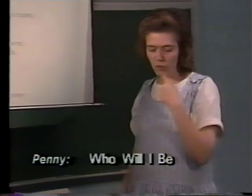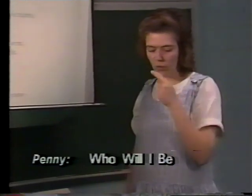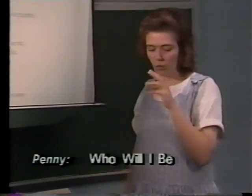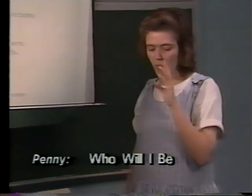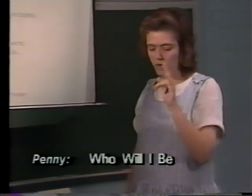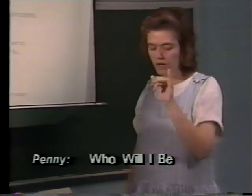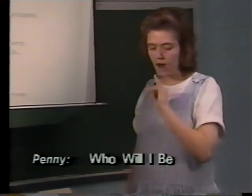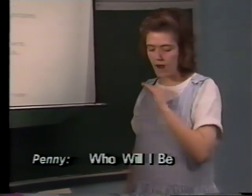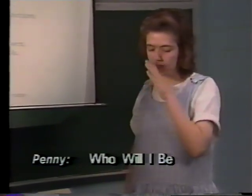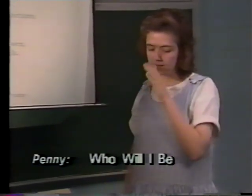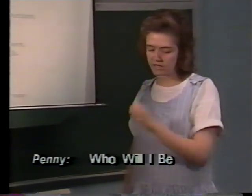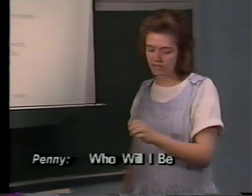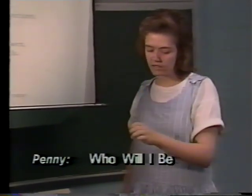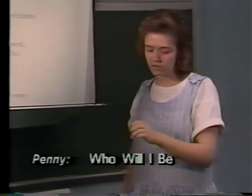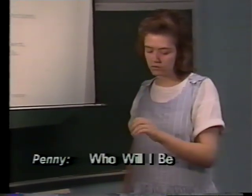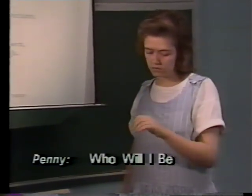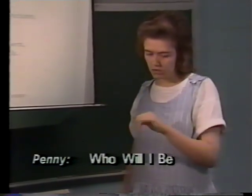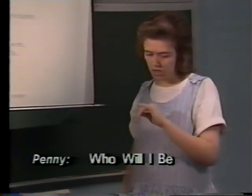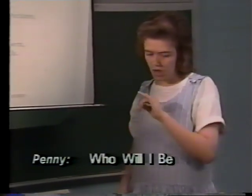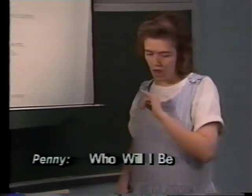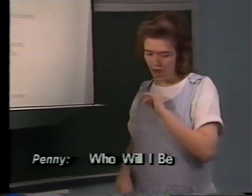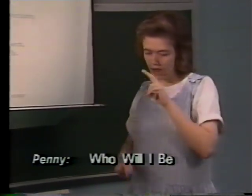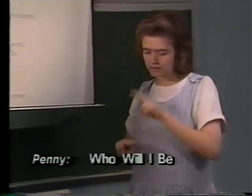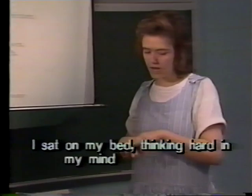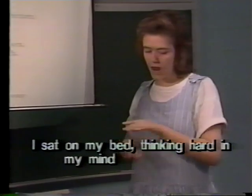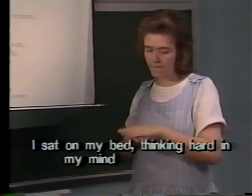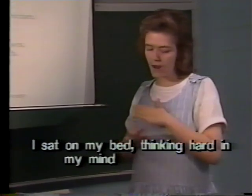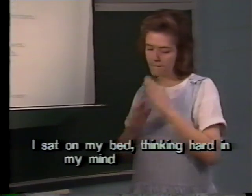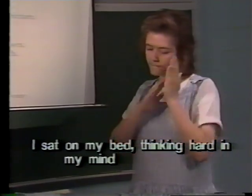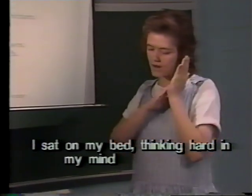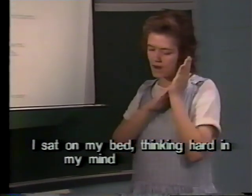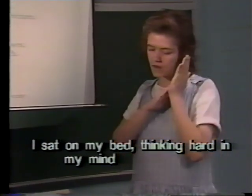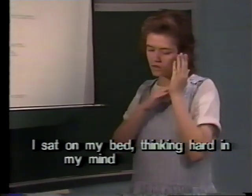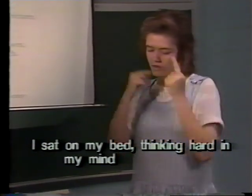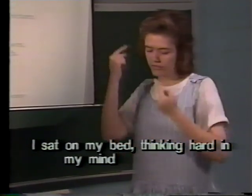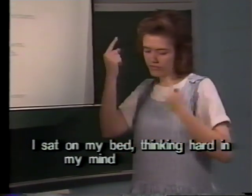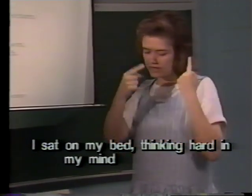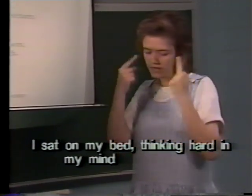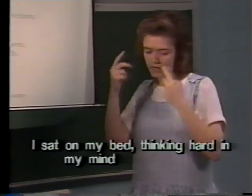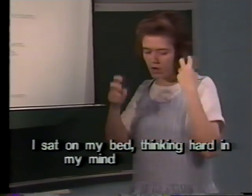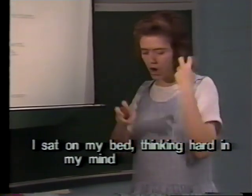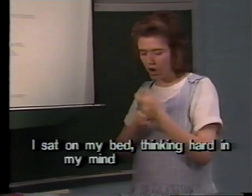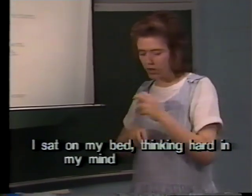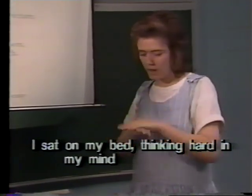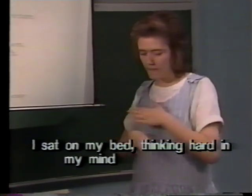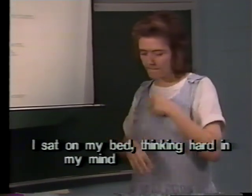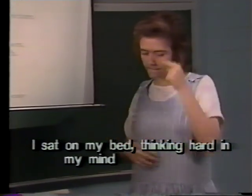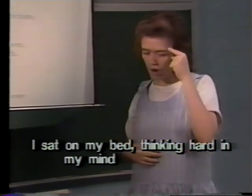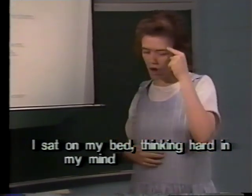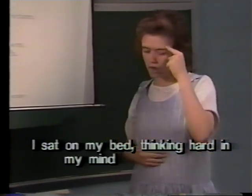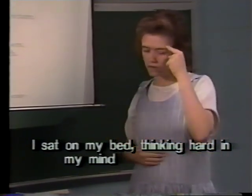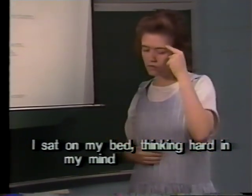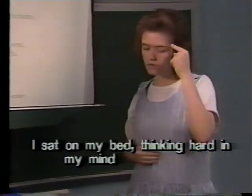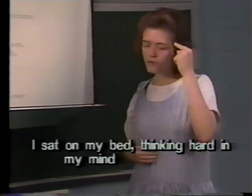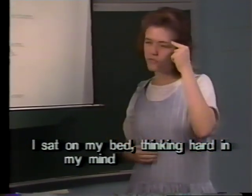coming. Vừa hàm đi, cho làm ăn bên, đi hòa làm ăn mà,